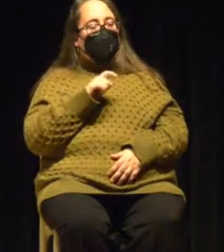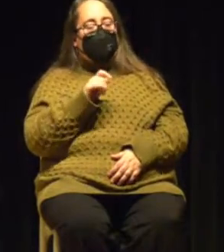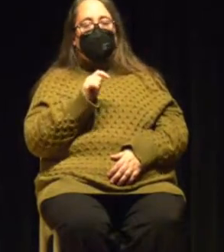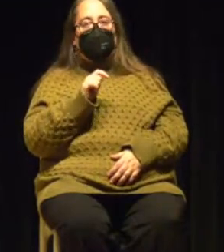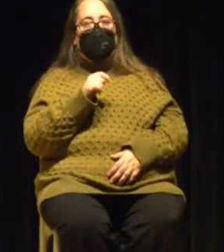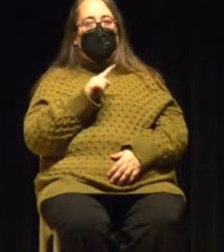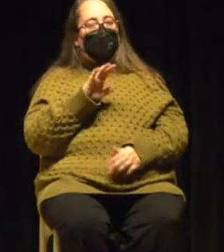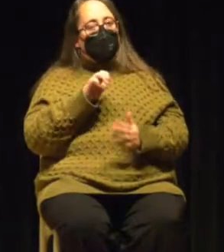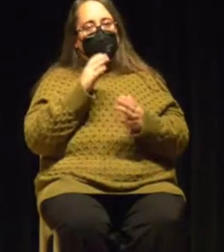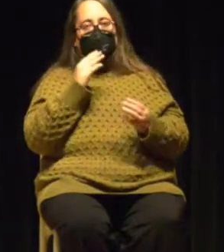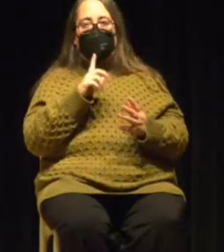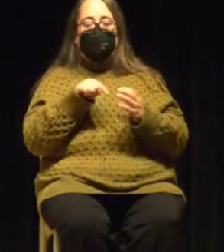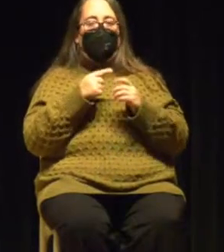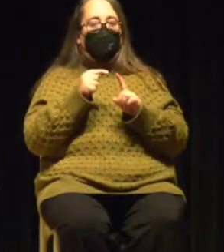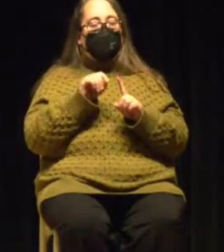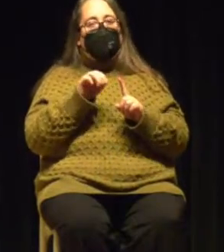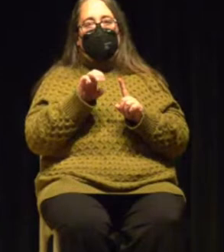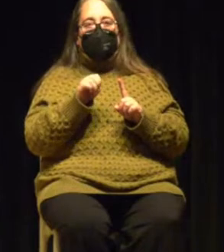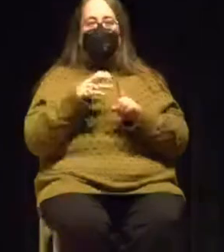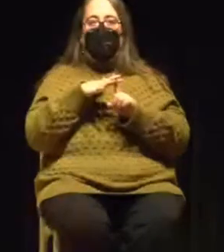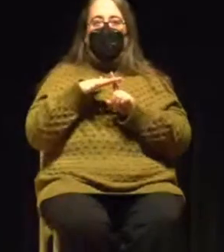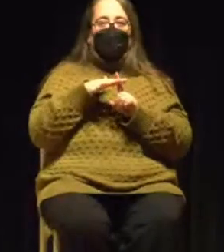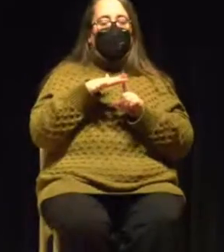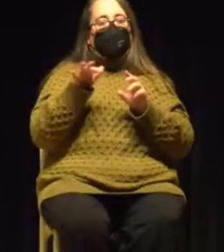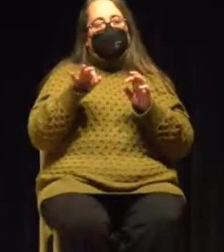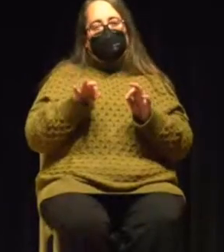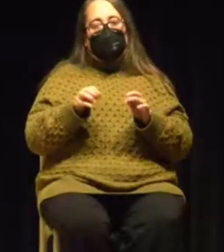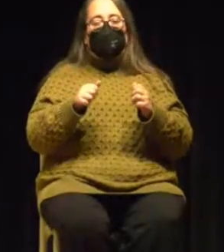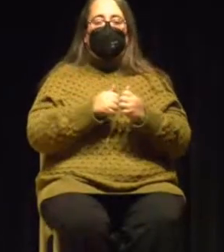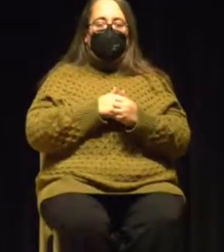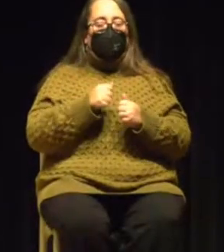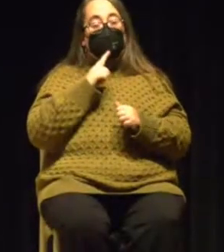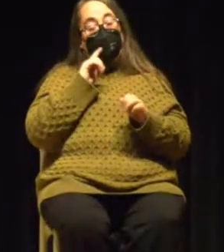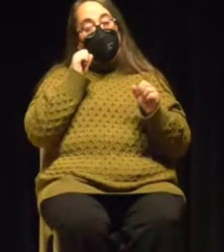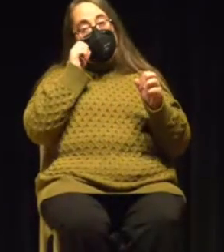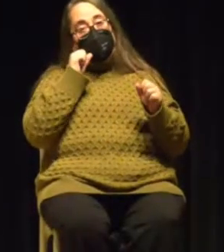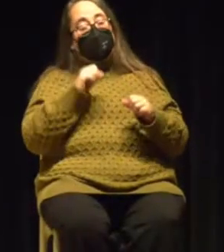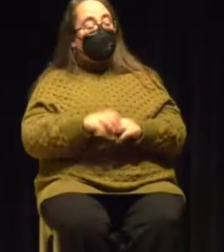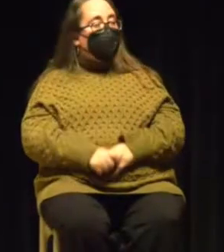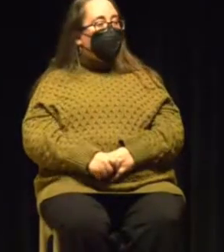need all this information about this case. And context, definitions. Yeah. I mean, it's really amazing.